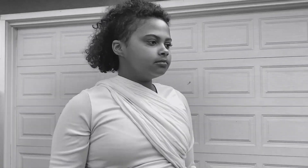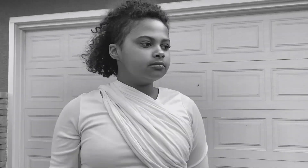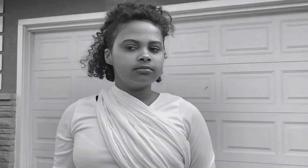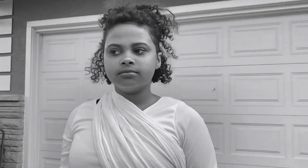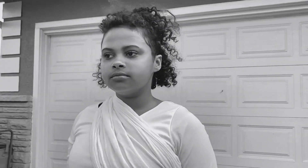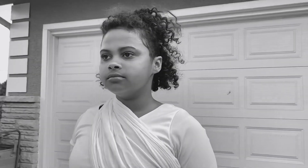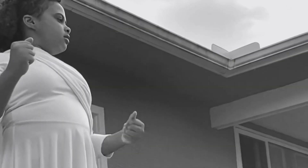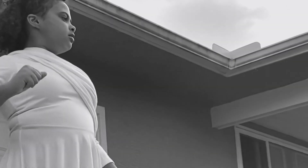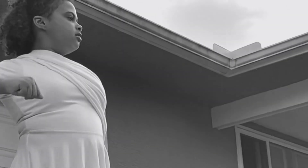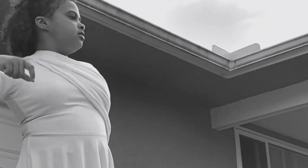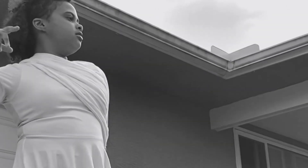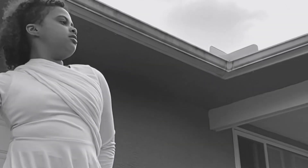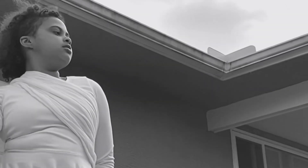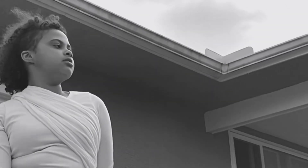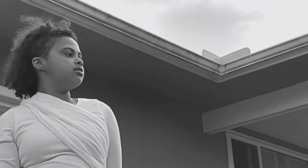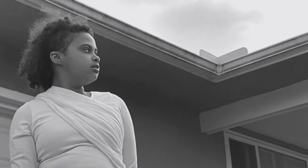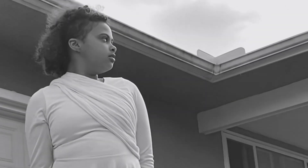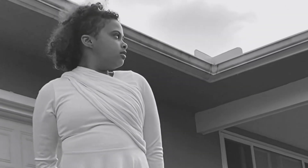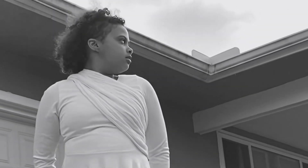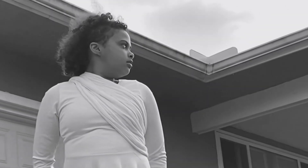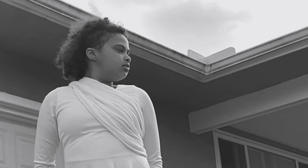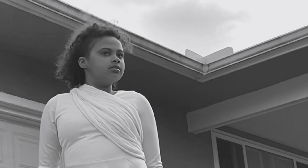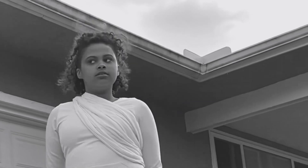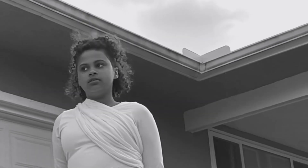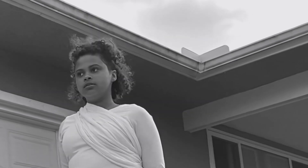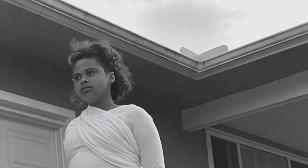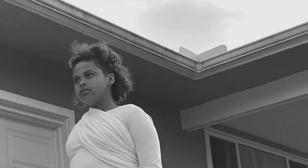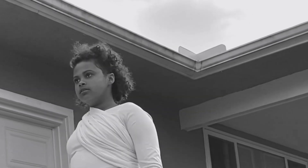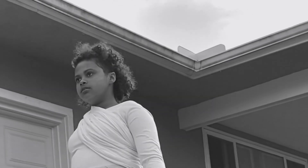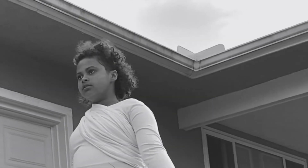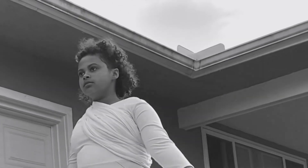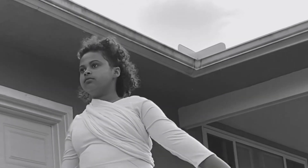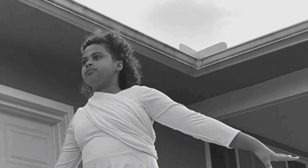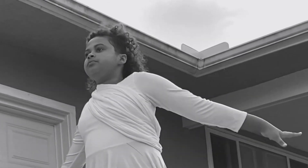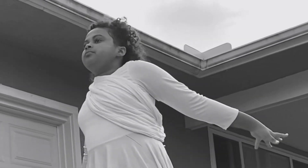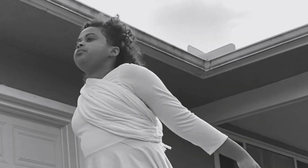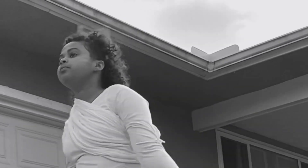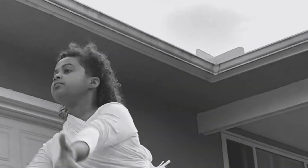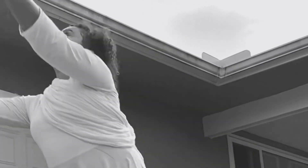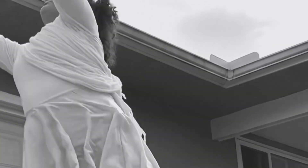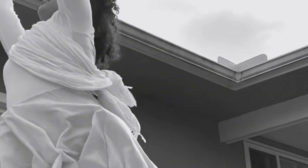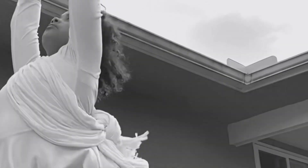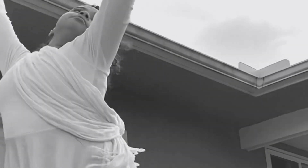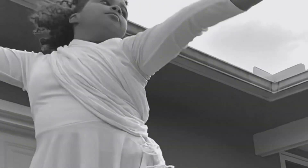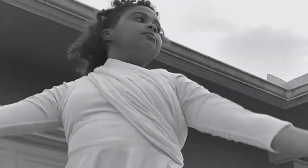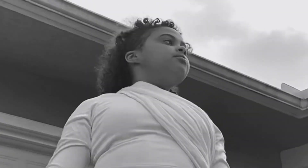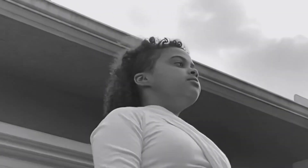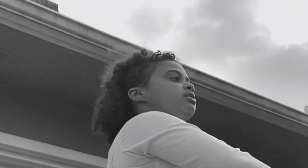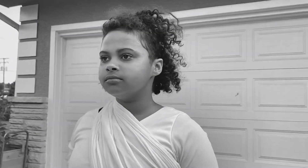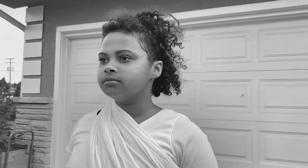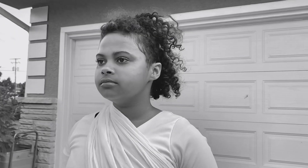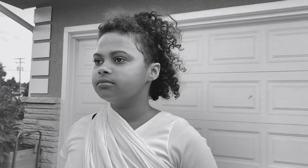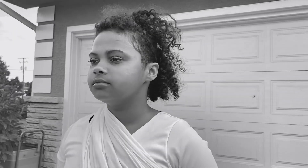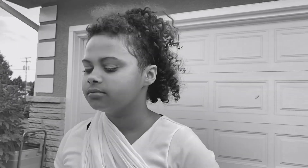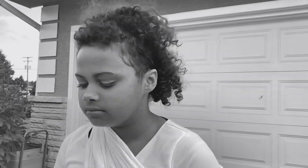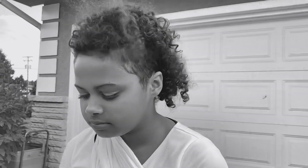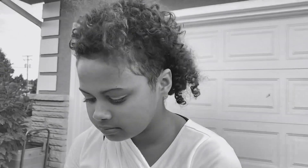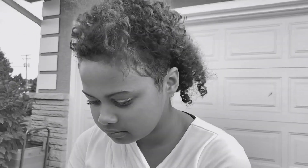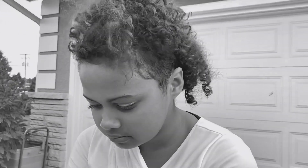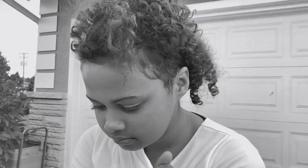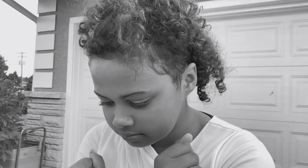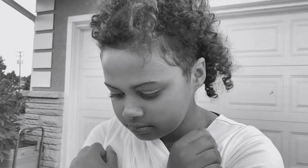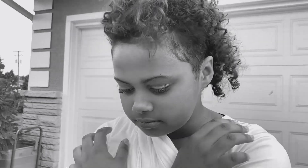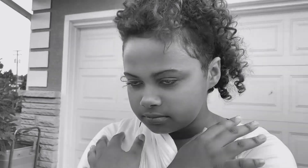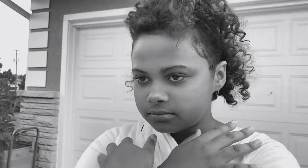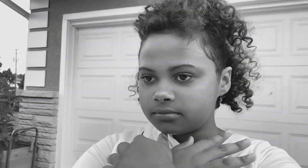never falling apart this